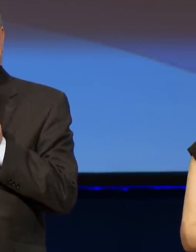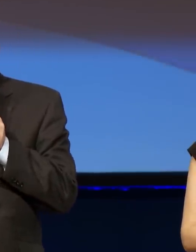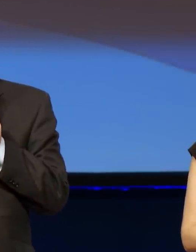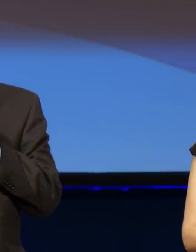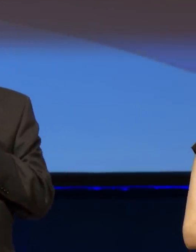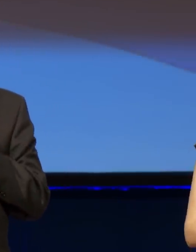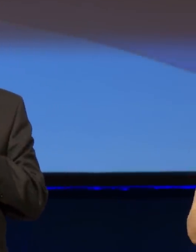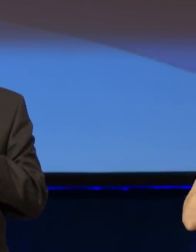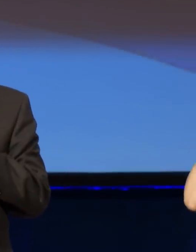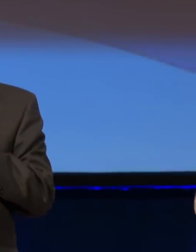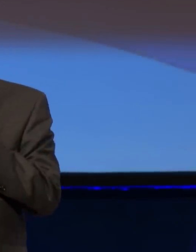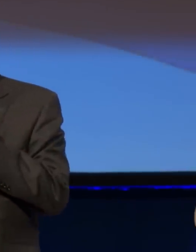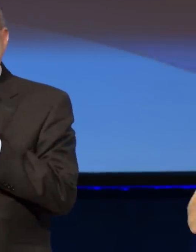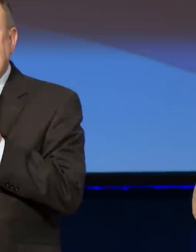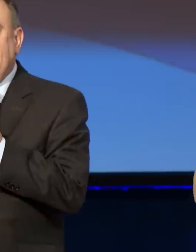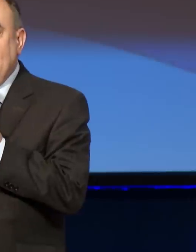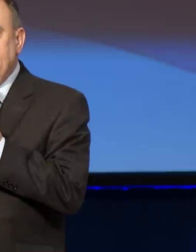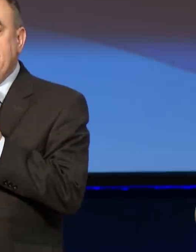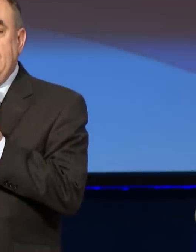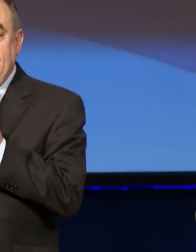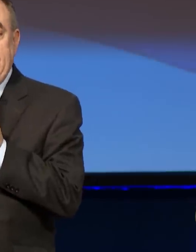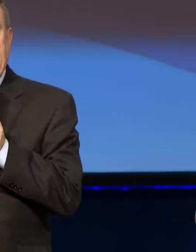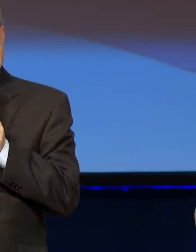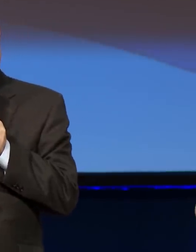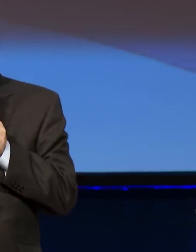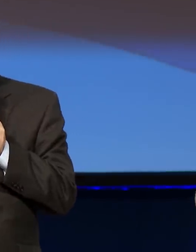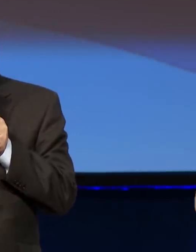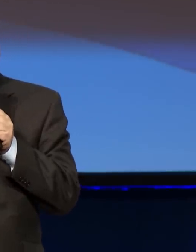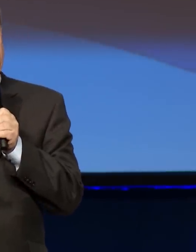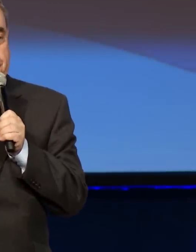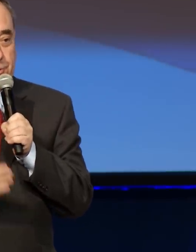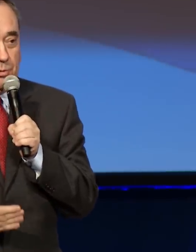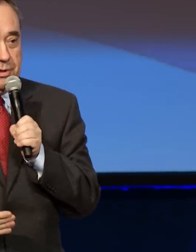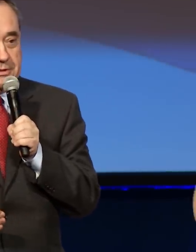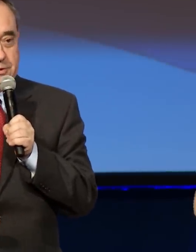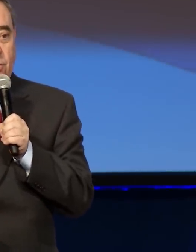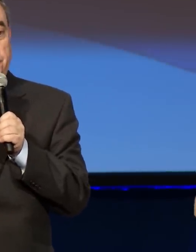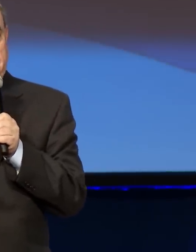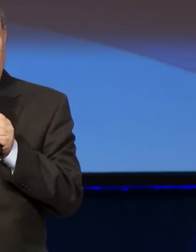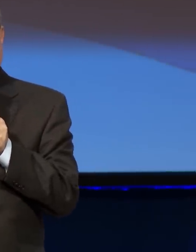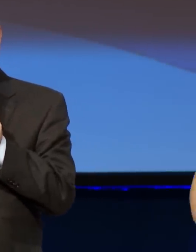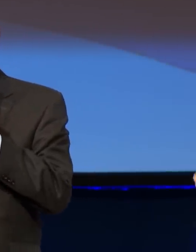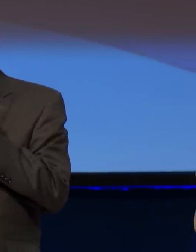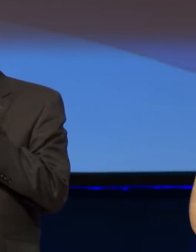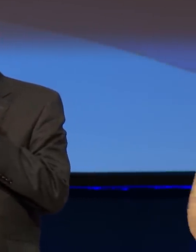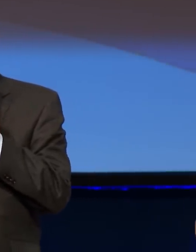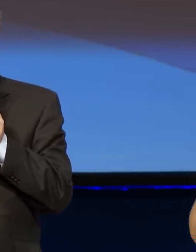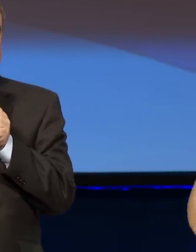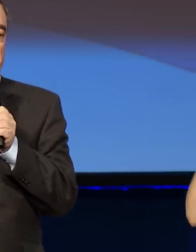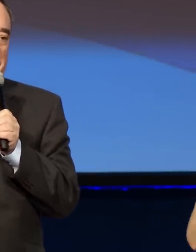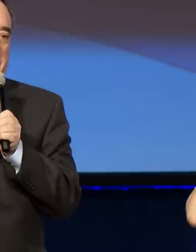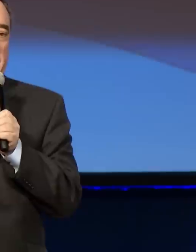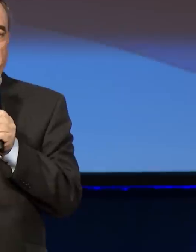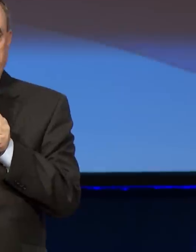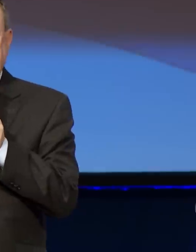And after that, I realized it wasn't a great idea to put your political opponents on your posters, regardless of